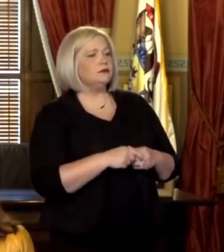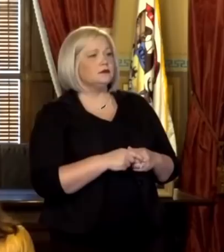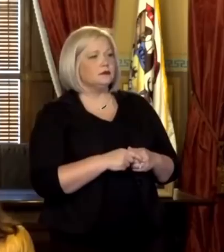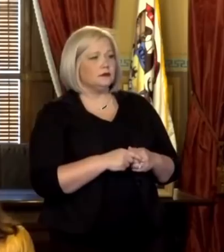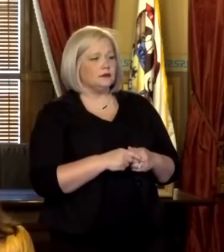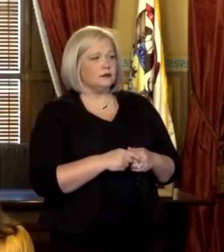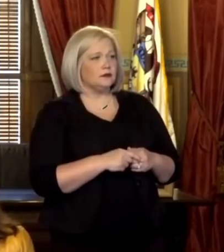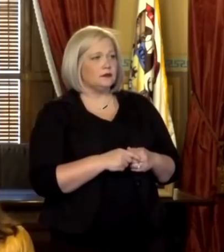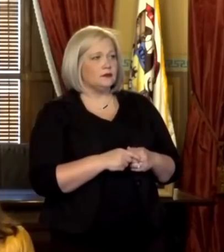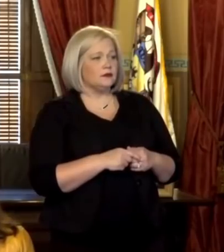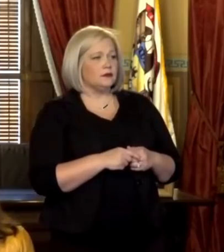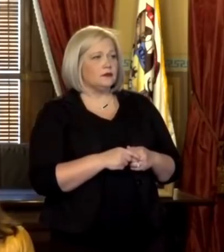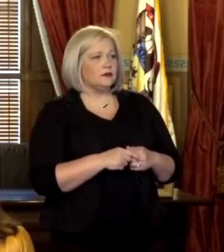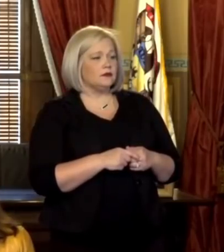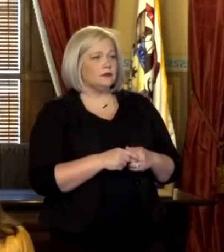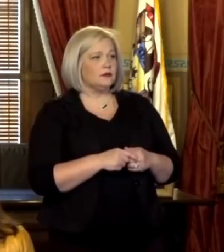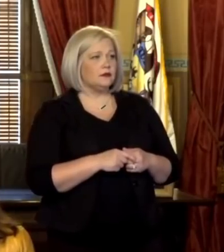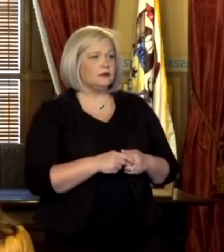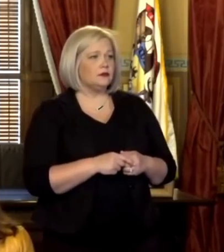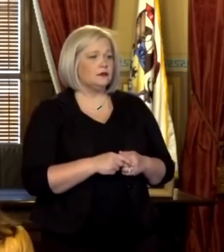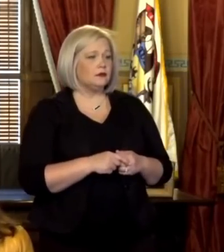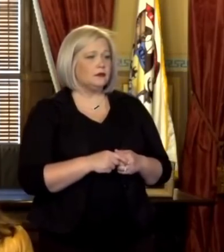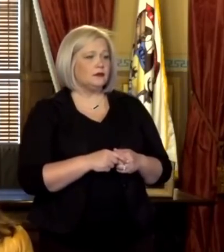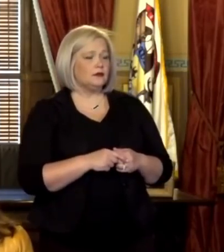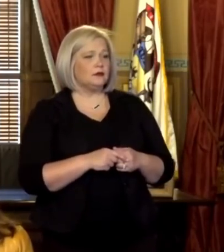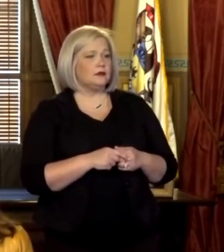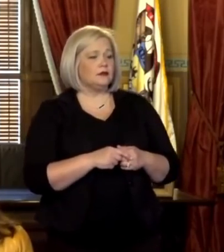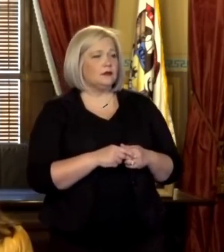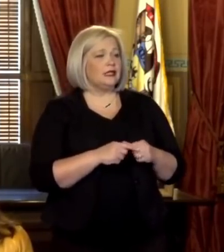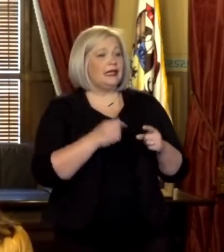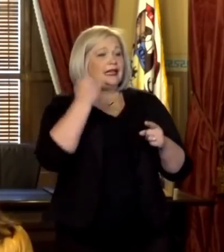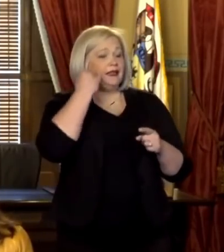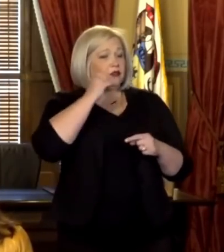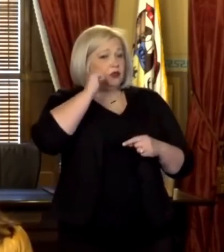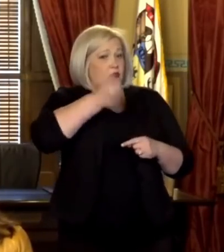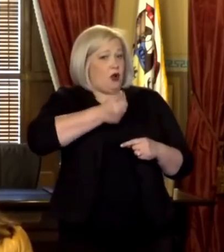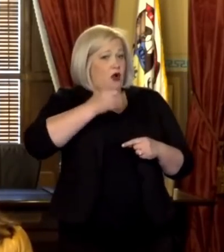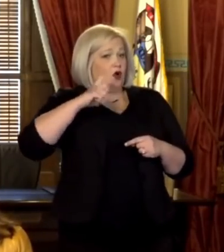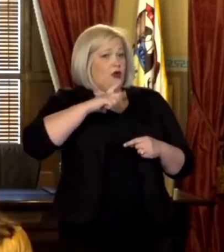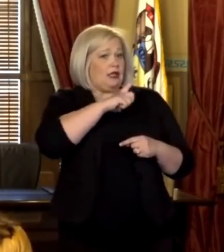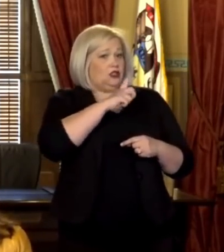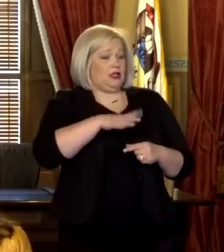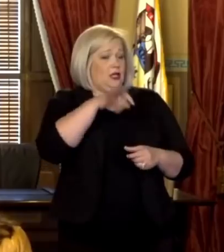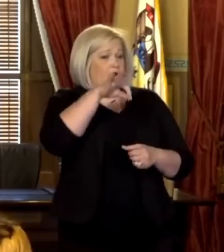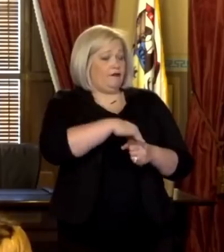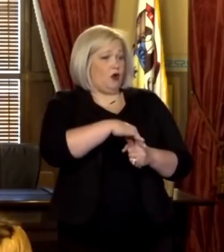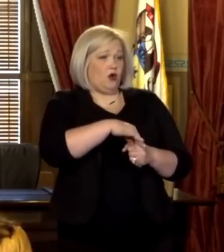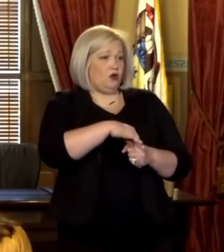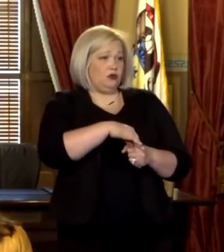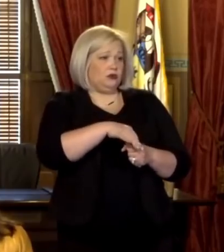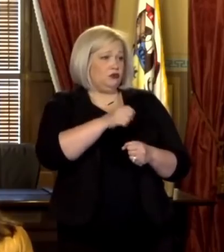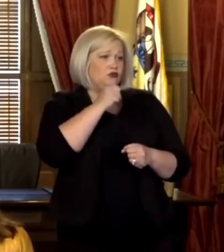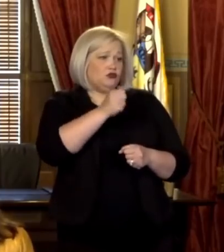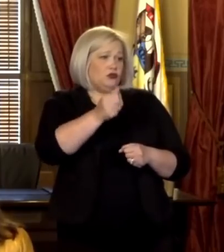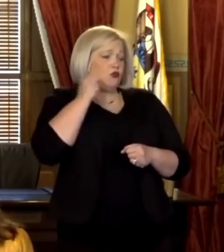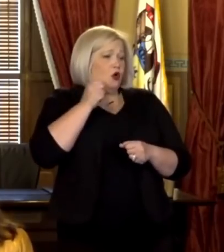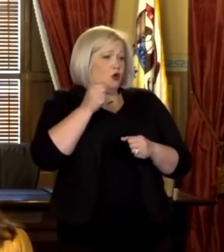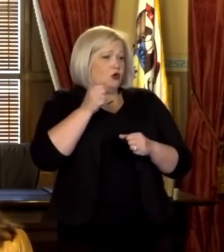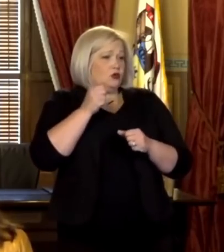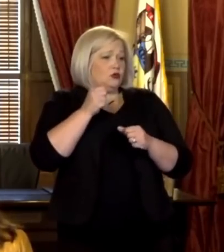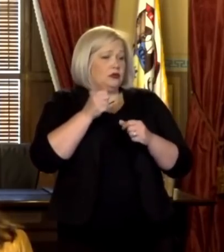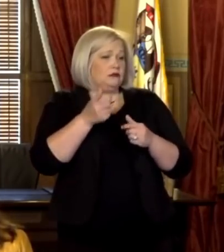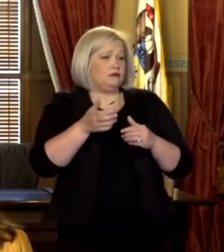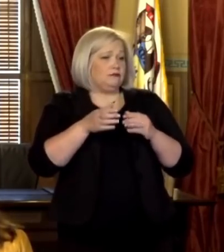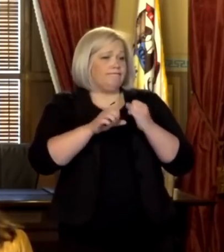to extend the state of emergency is shot down tomorrow, or if it's only approved for a short time? Well, the